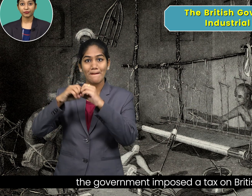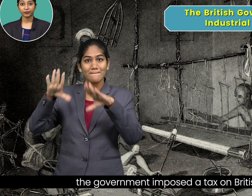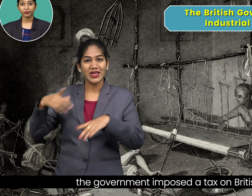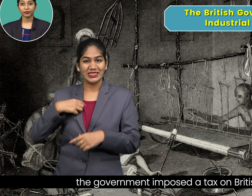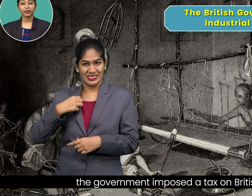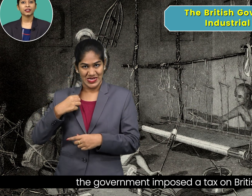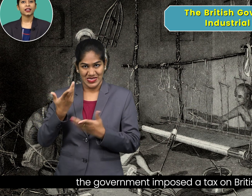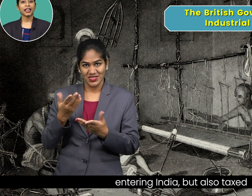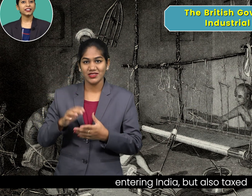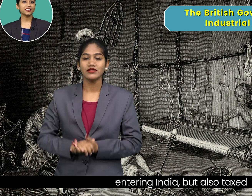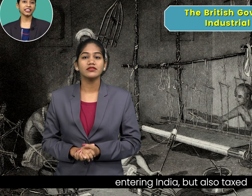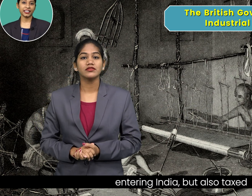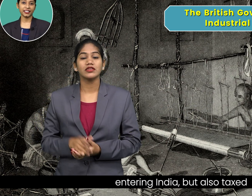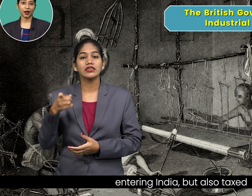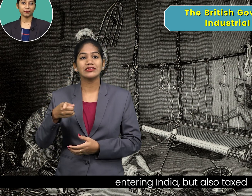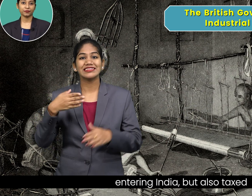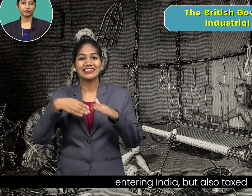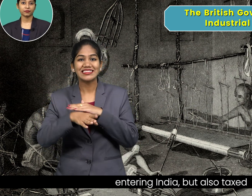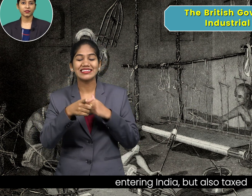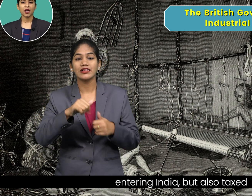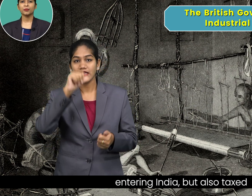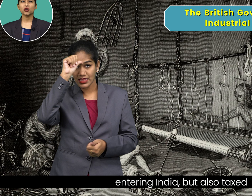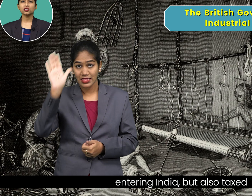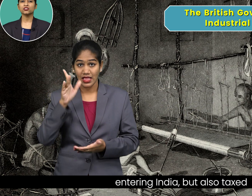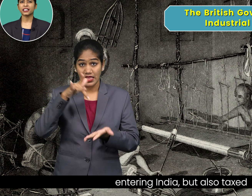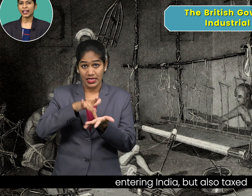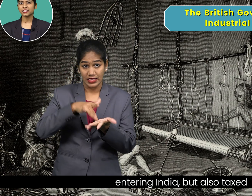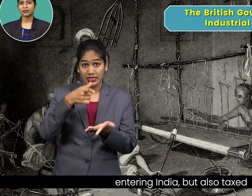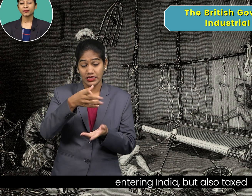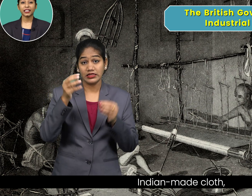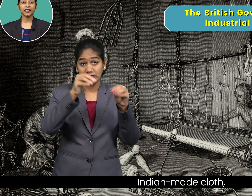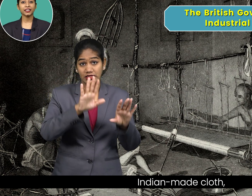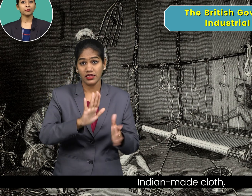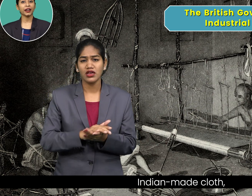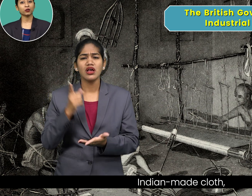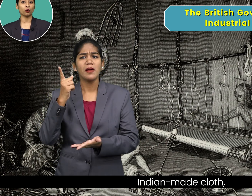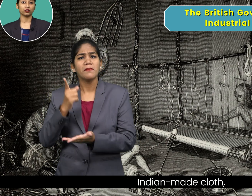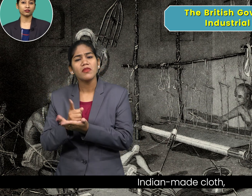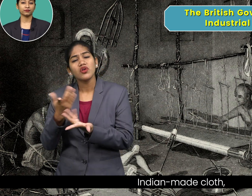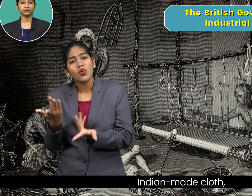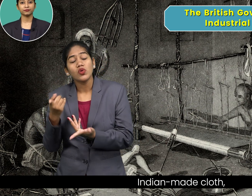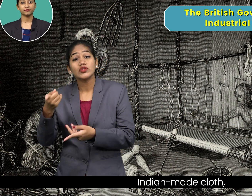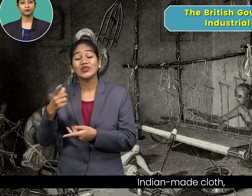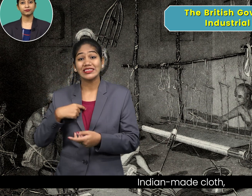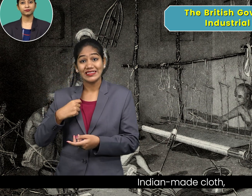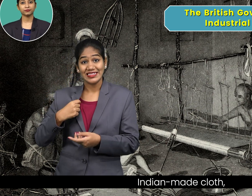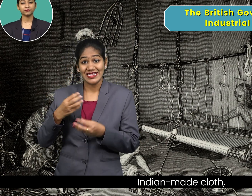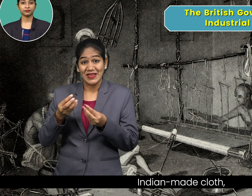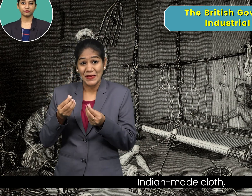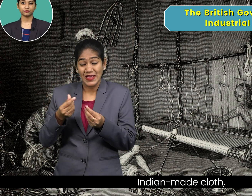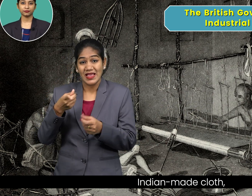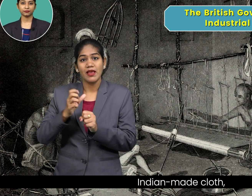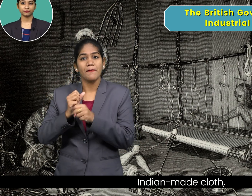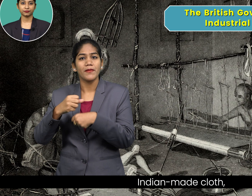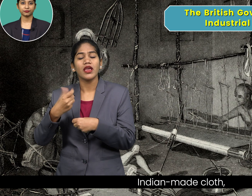cloth entering India, but also taxed Indian-made cloth,